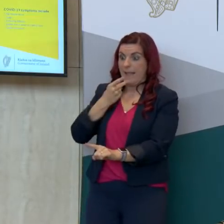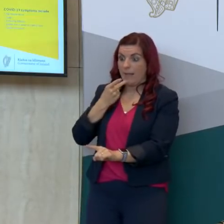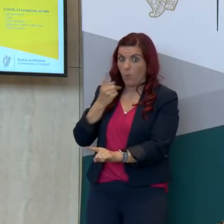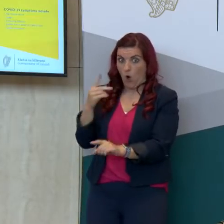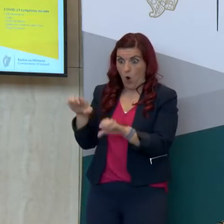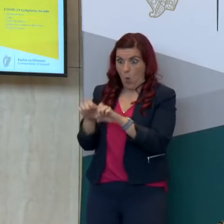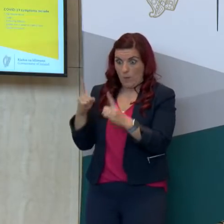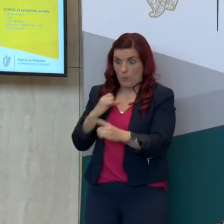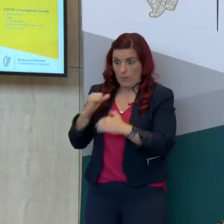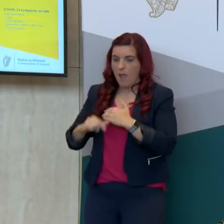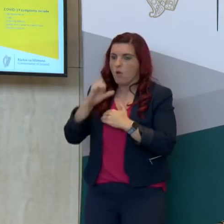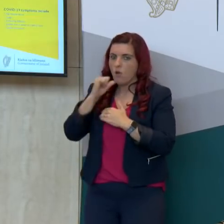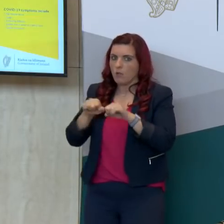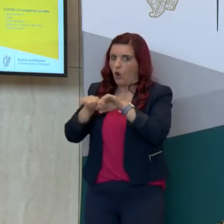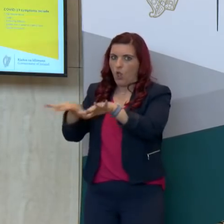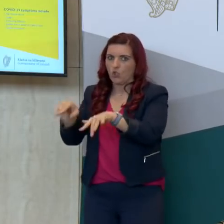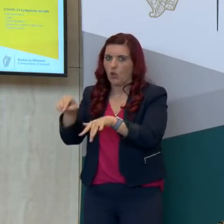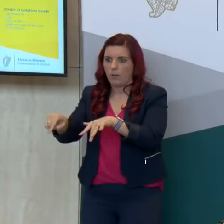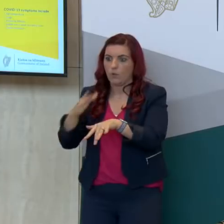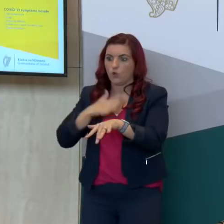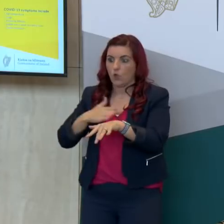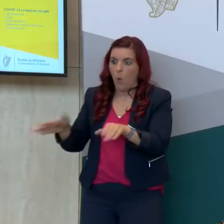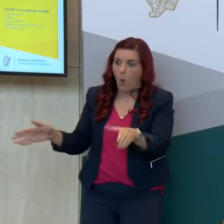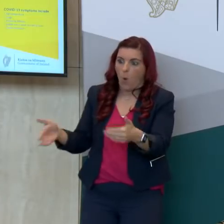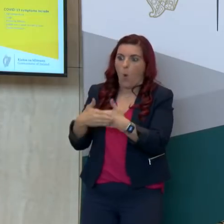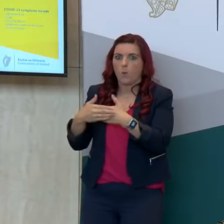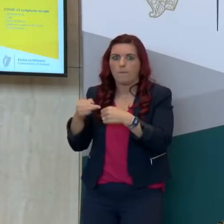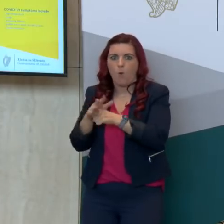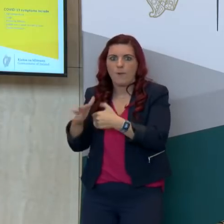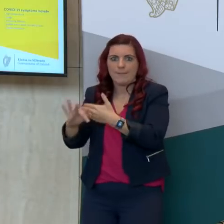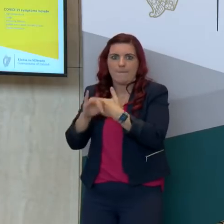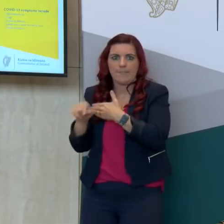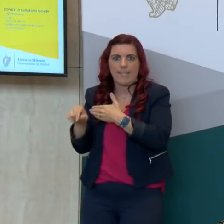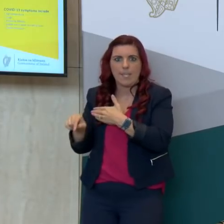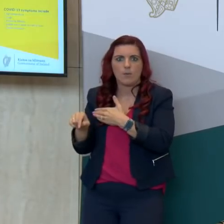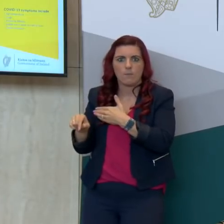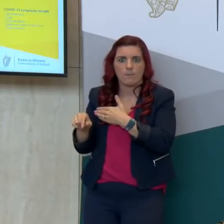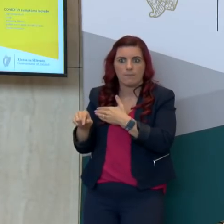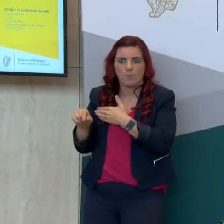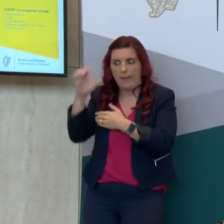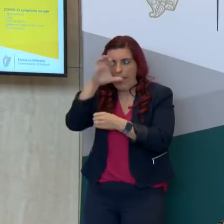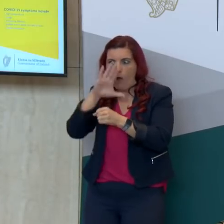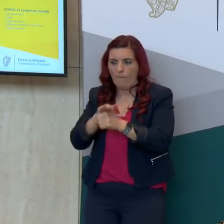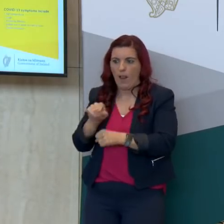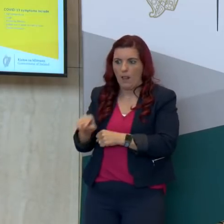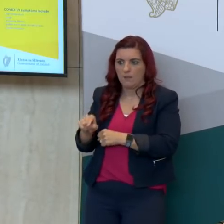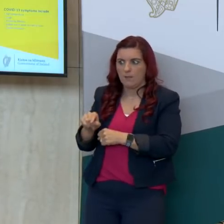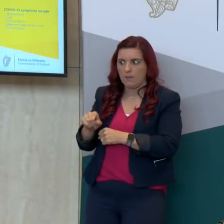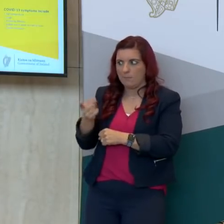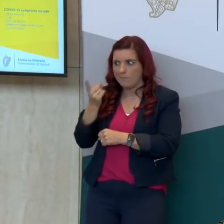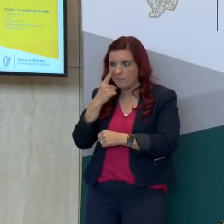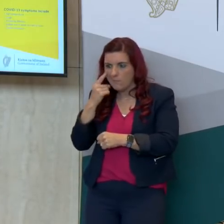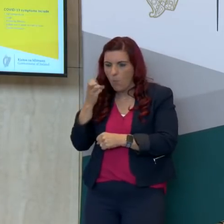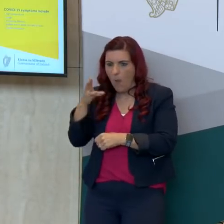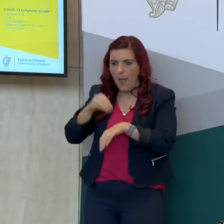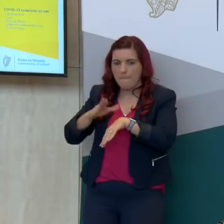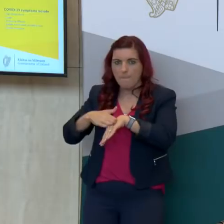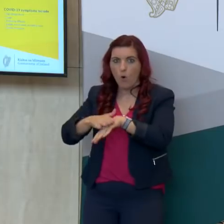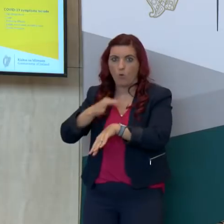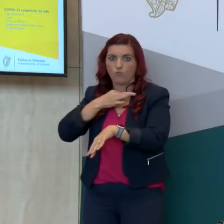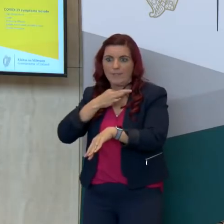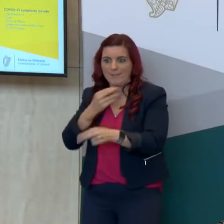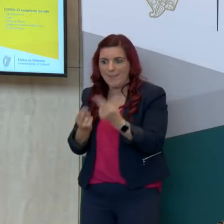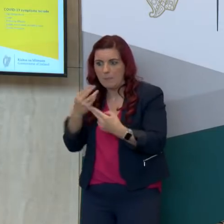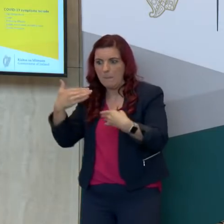site, and that site is closed out of an abundance of caution, pending further risk assessment with the public health